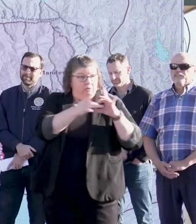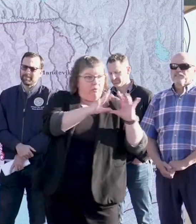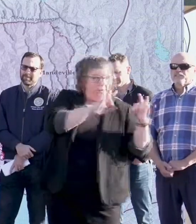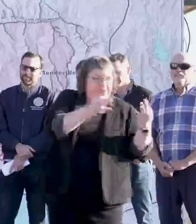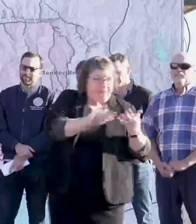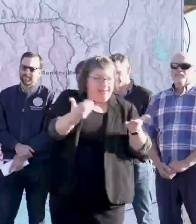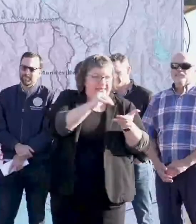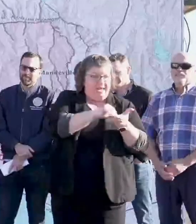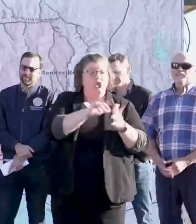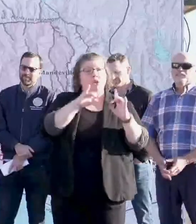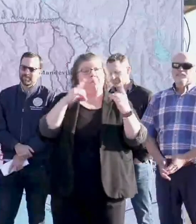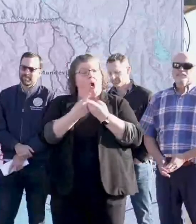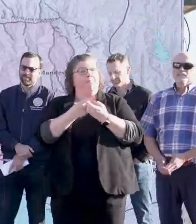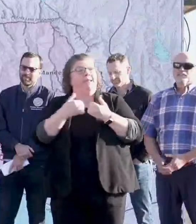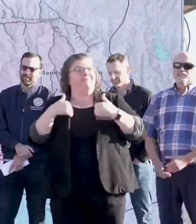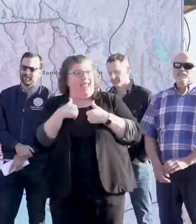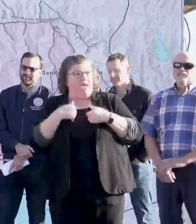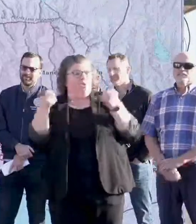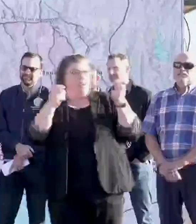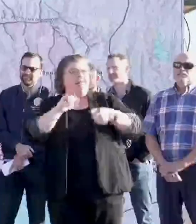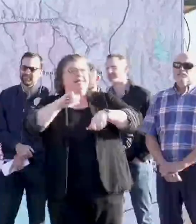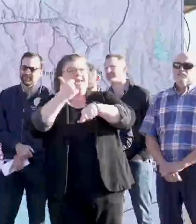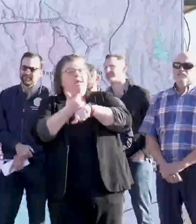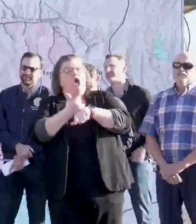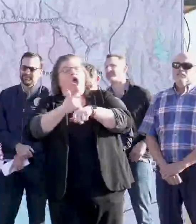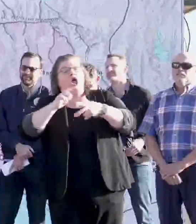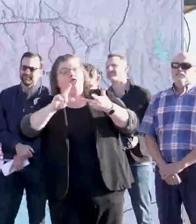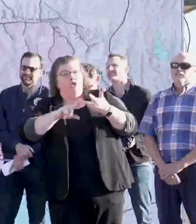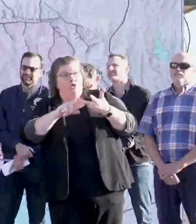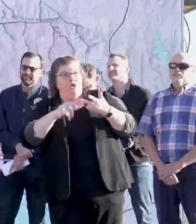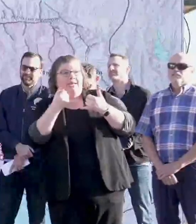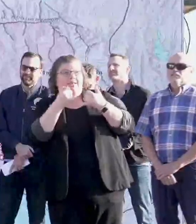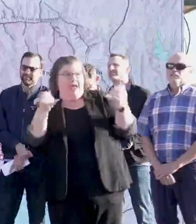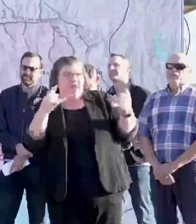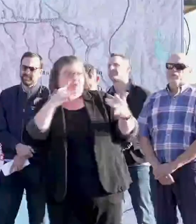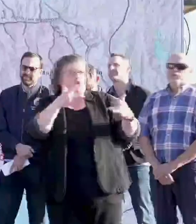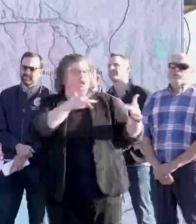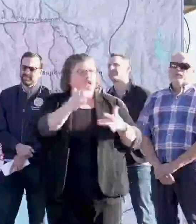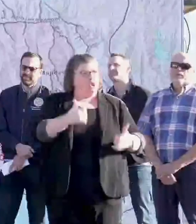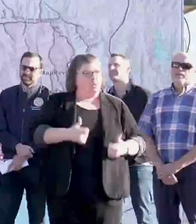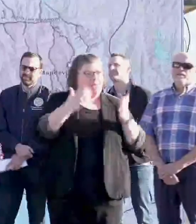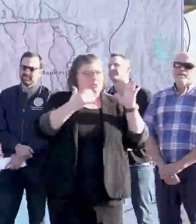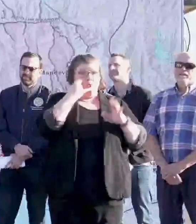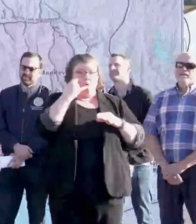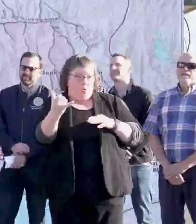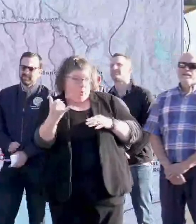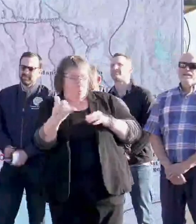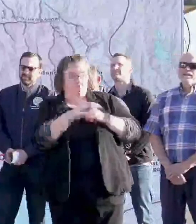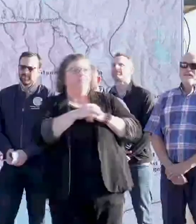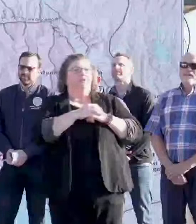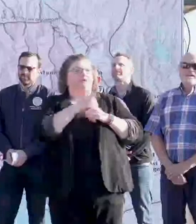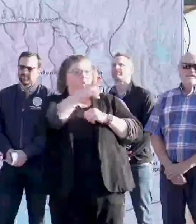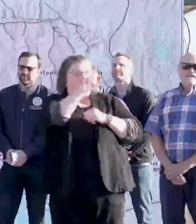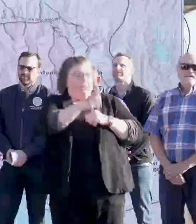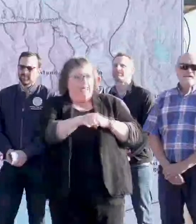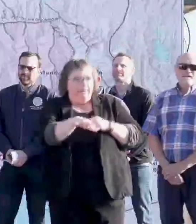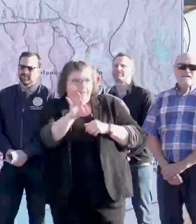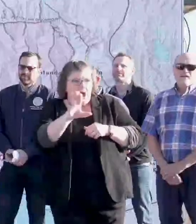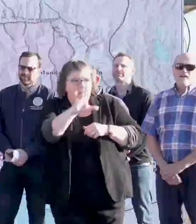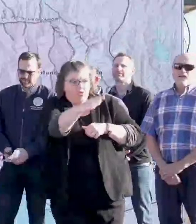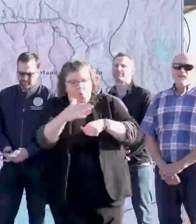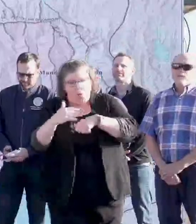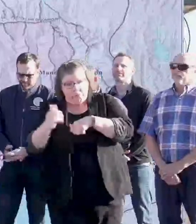Animal Regulations has established a third line which concerned residents can call. If you need help retrieving your pet from